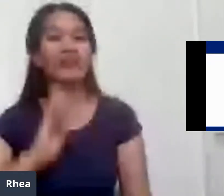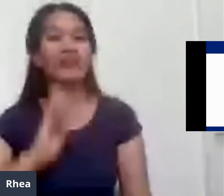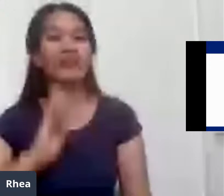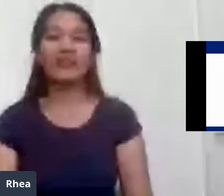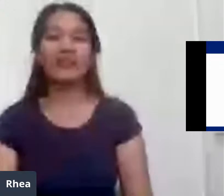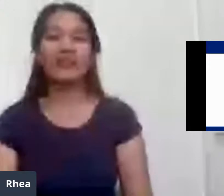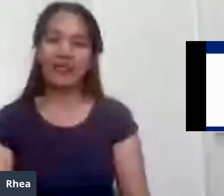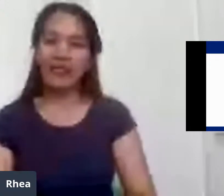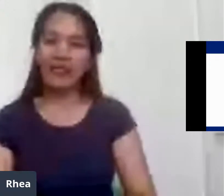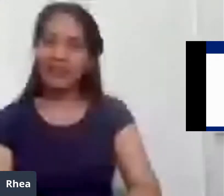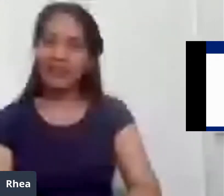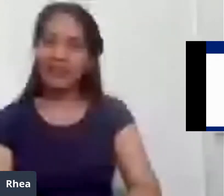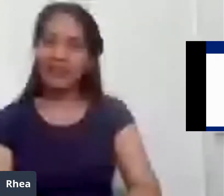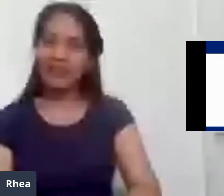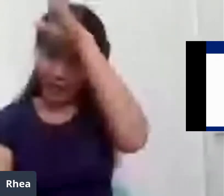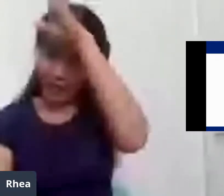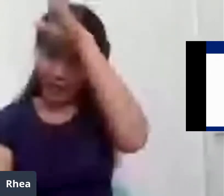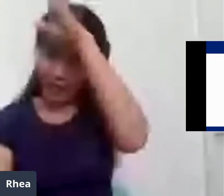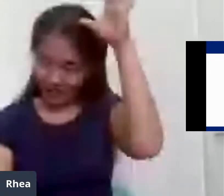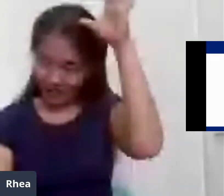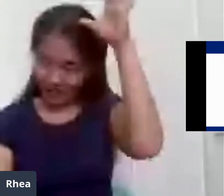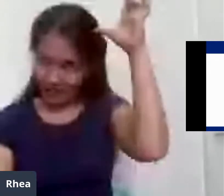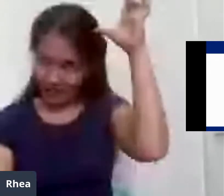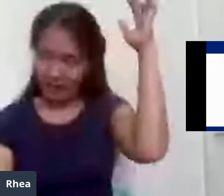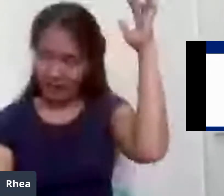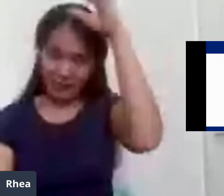colored people. And black.